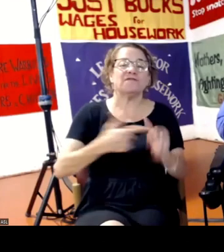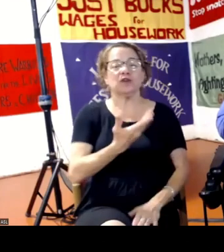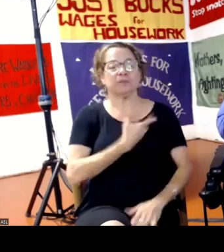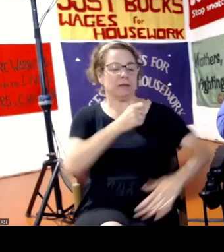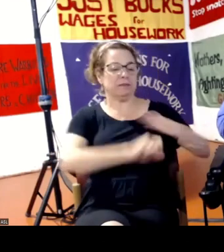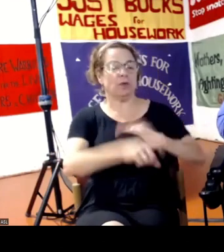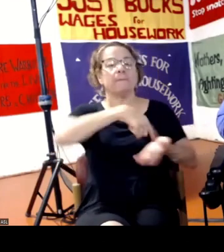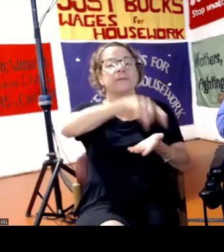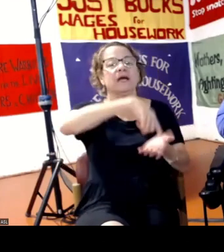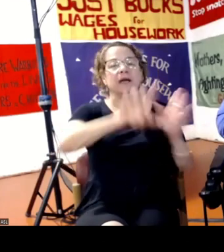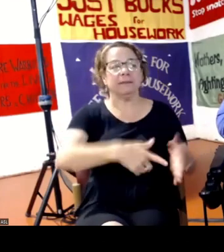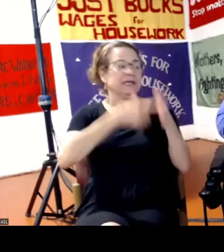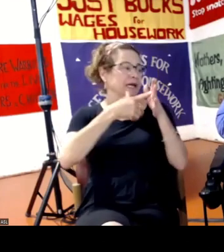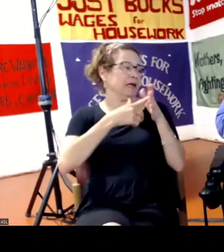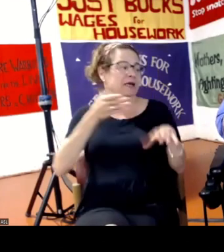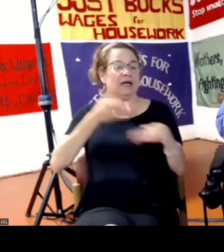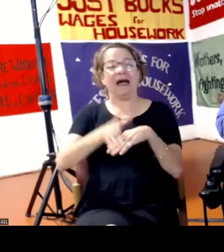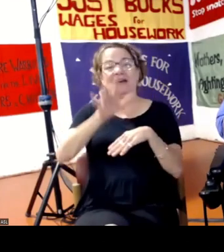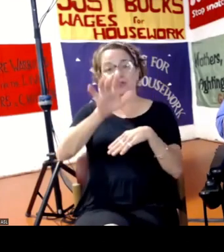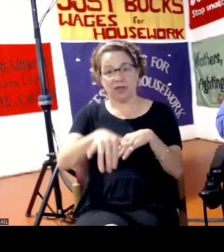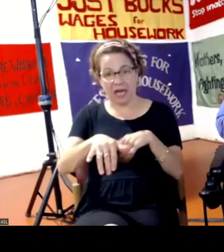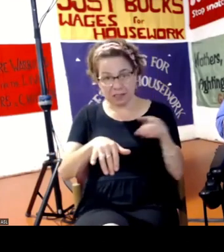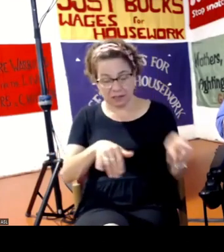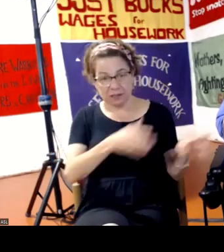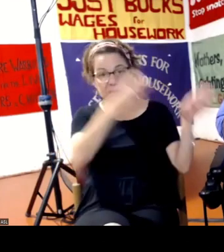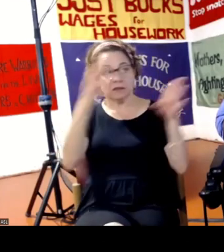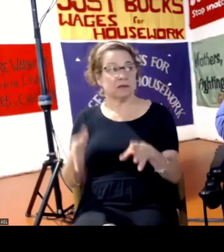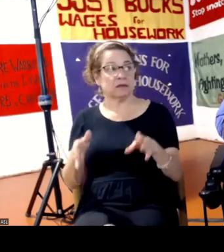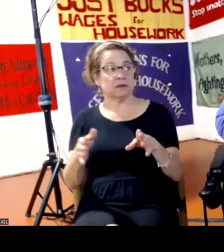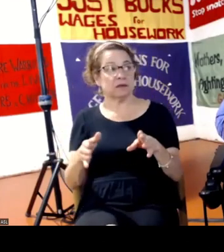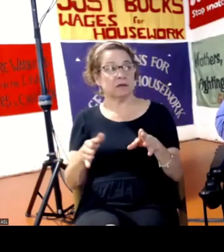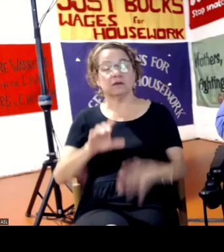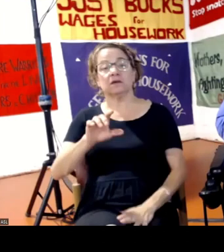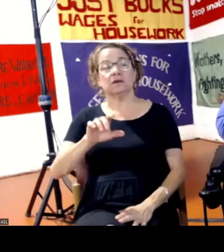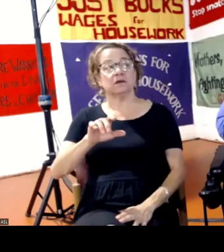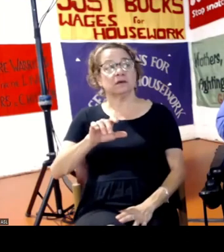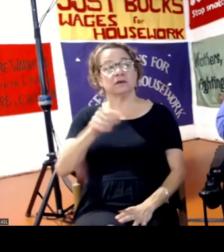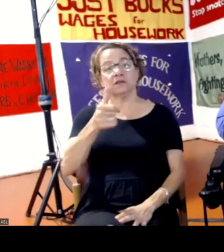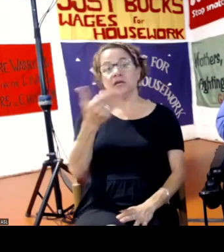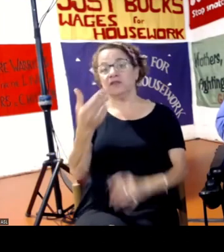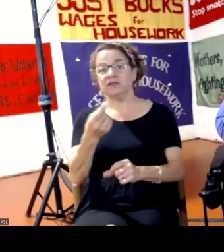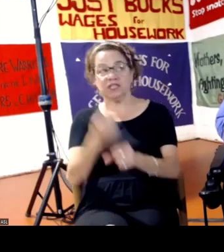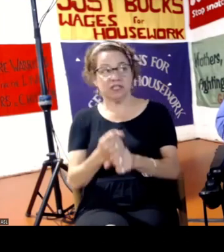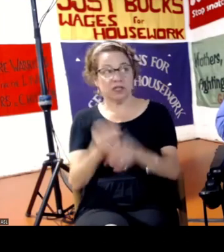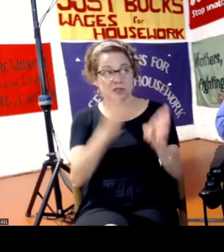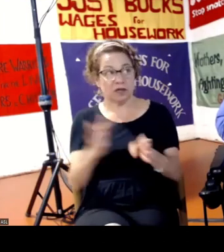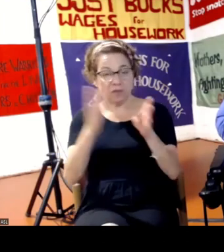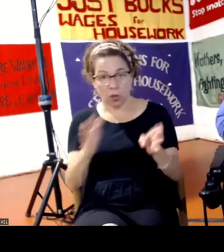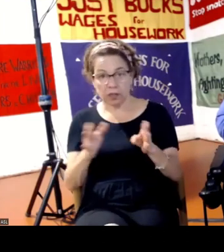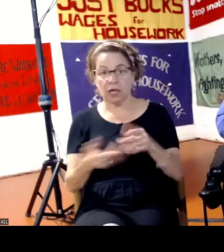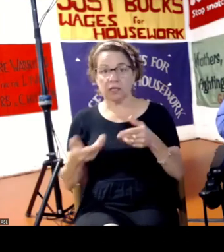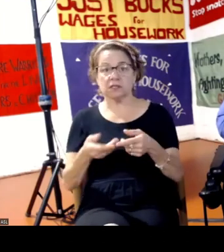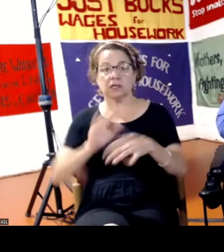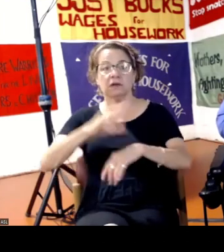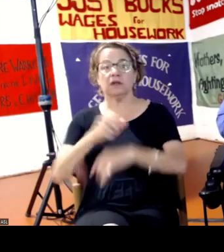So after that, we had the 10 years, 15 years of organizing at the UN,